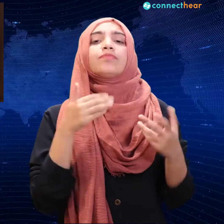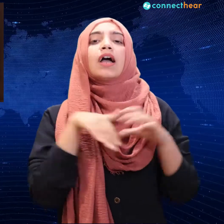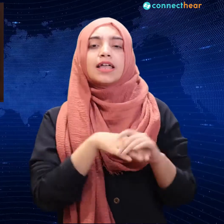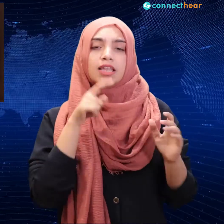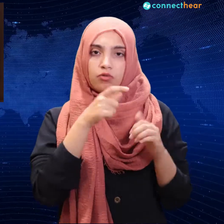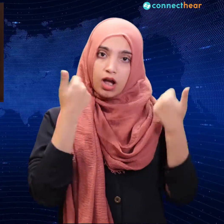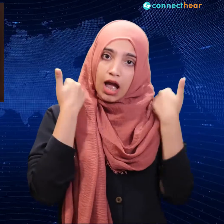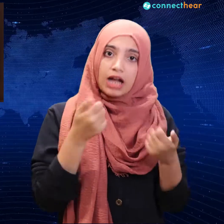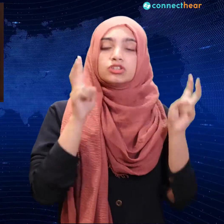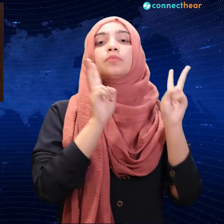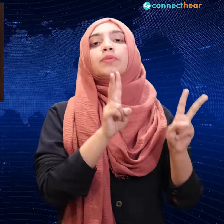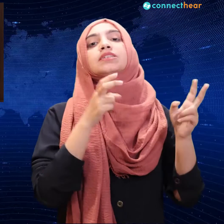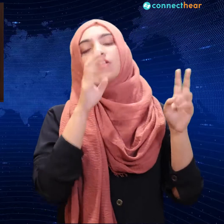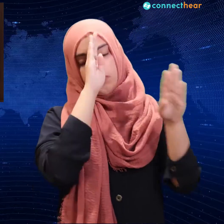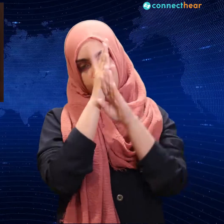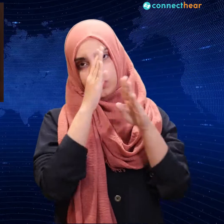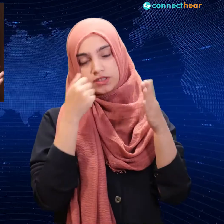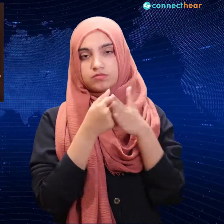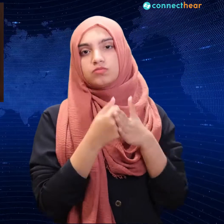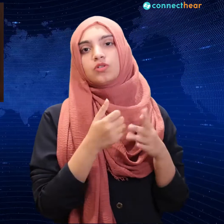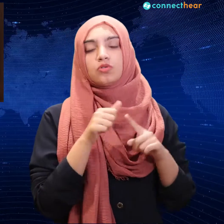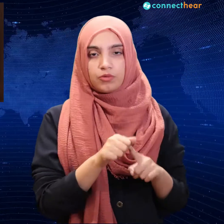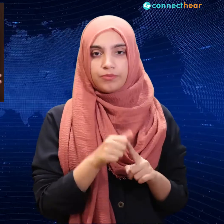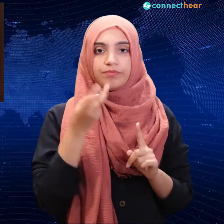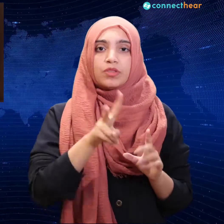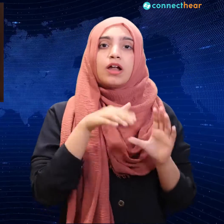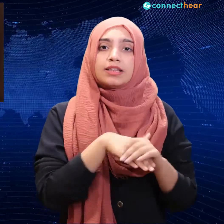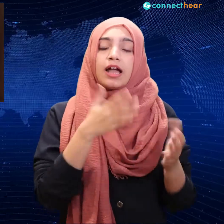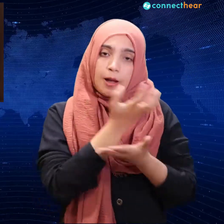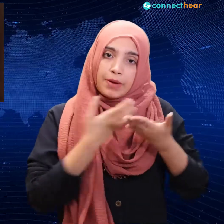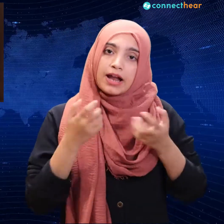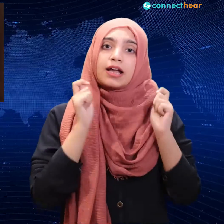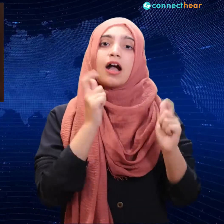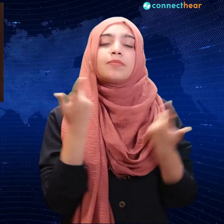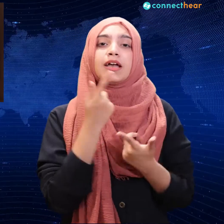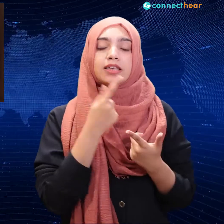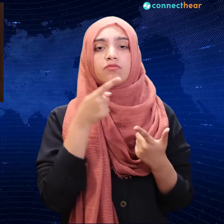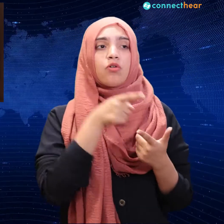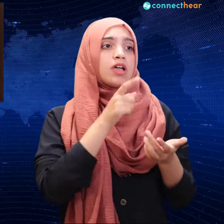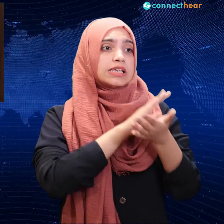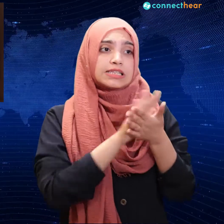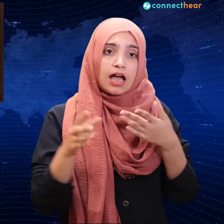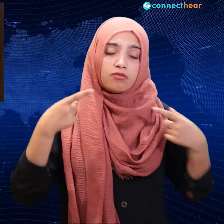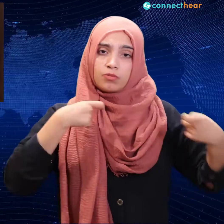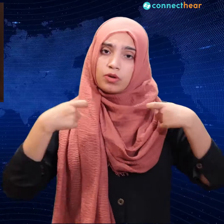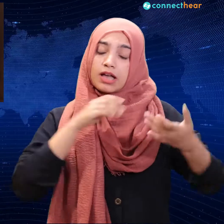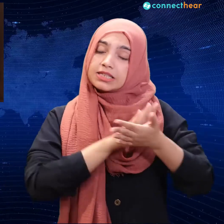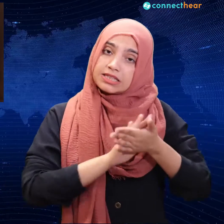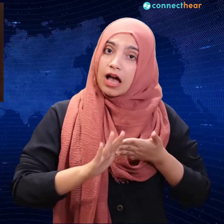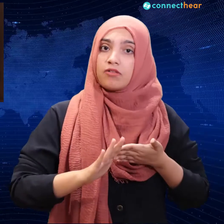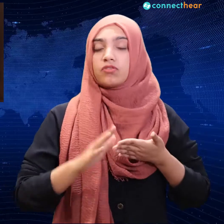occupation, fighting against them, is a sacred duty, is jihad, is a holy war. Fast forward to